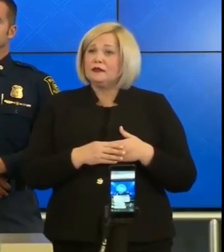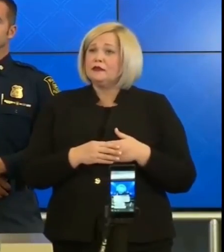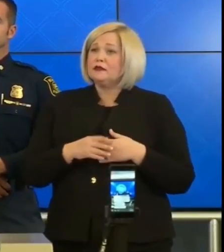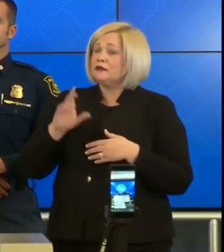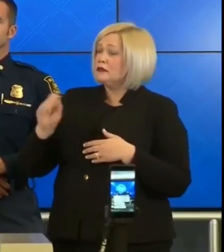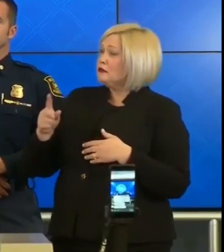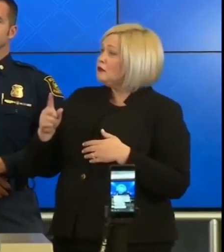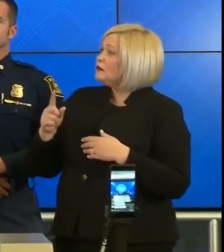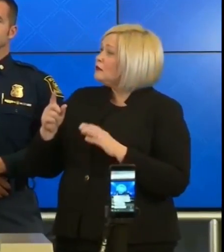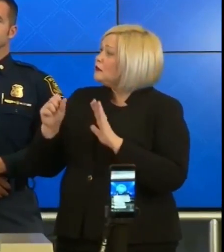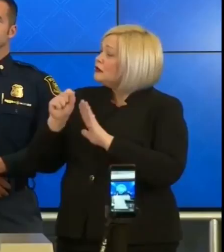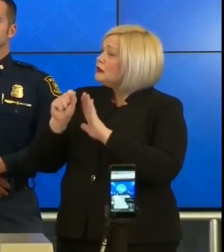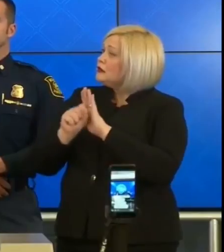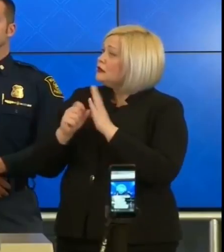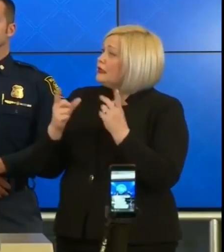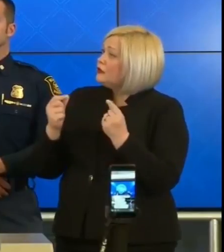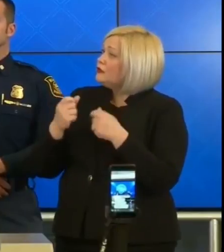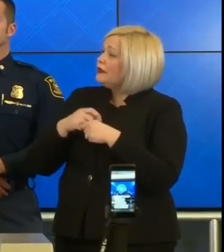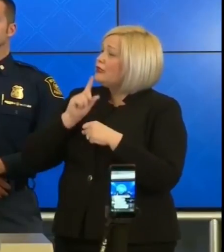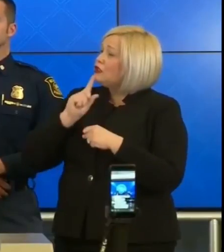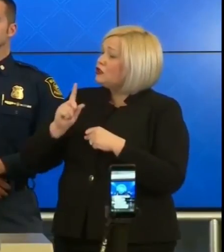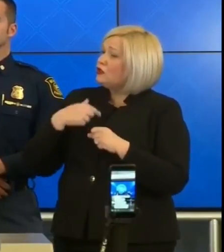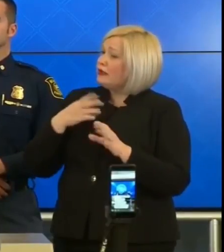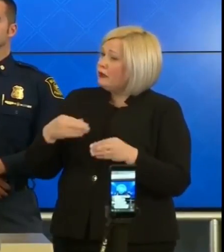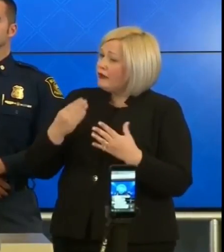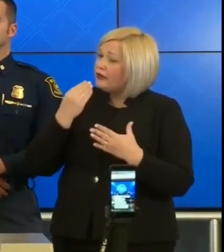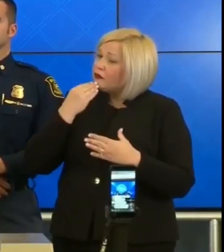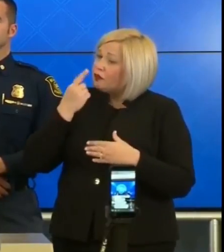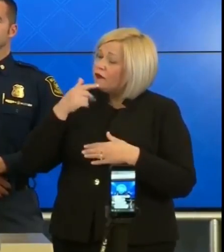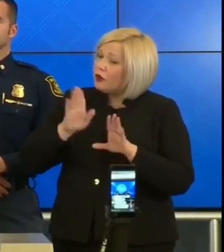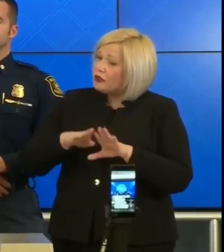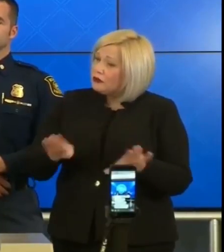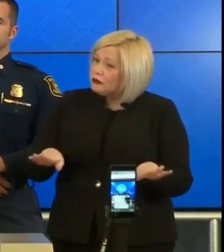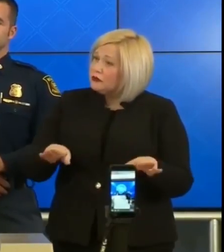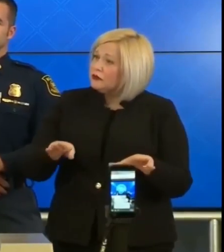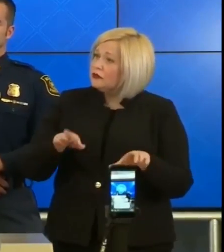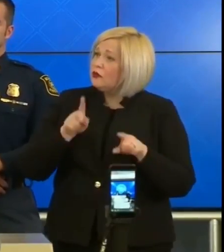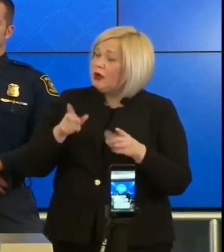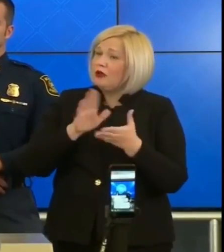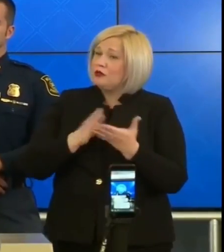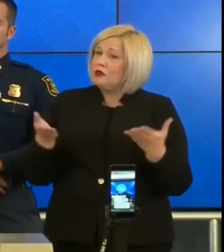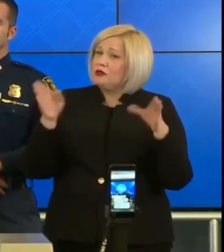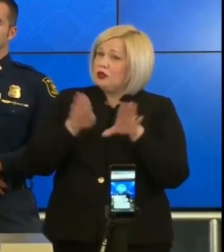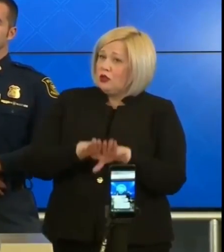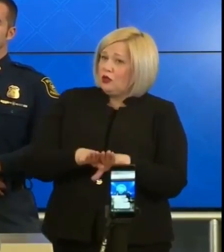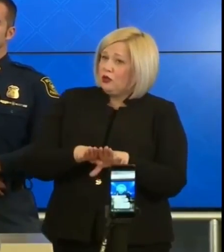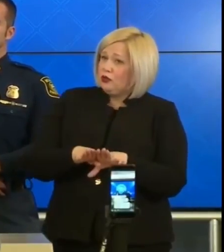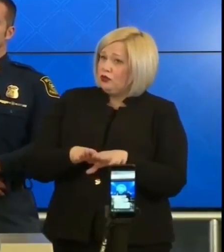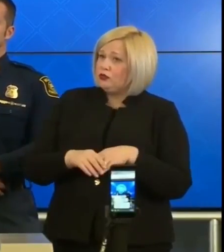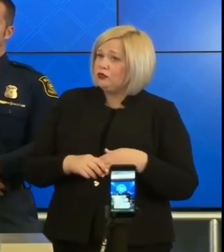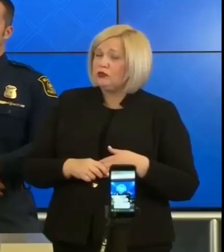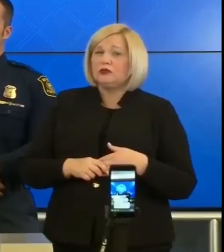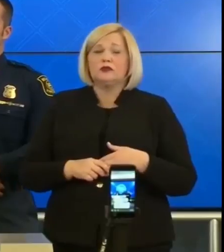What is the state doing to ensure that kids get fed while school is closed? There's